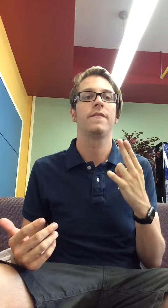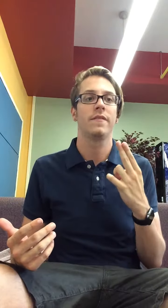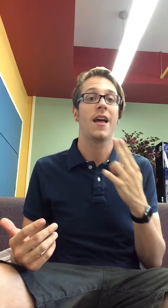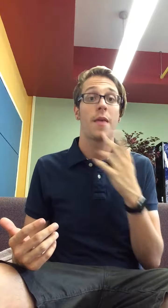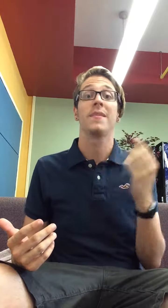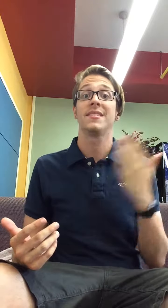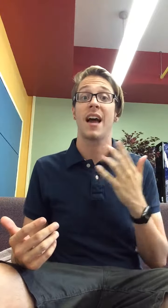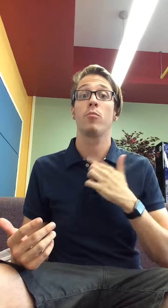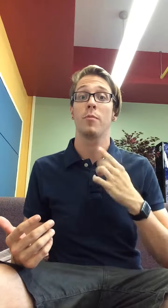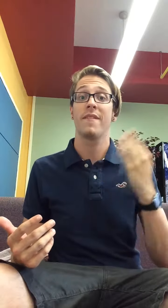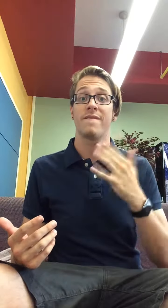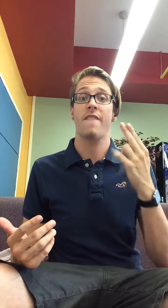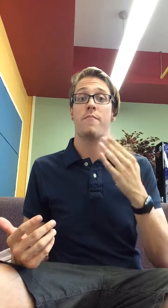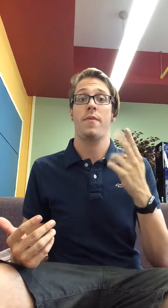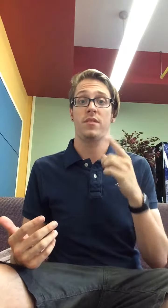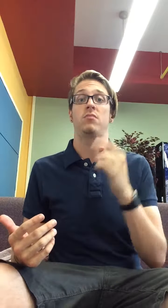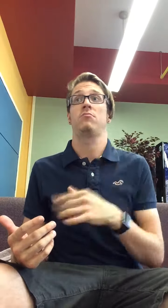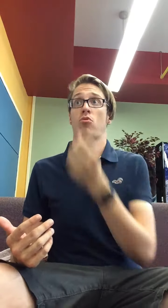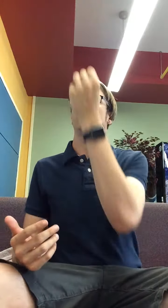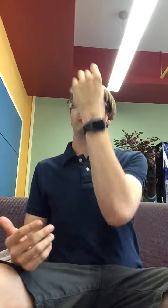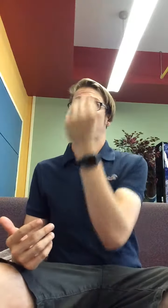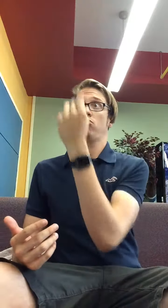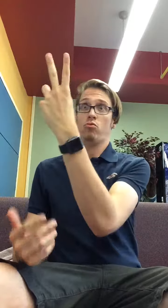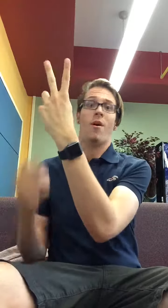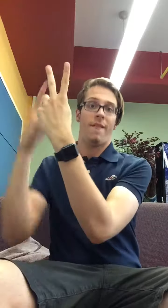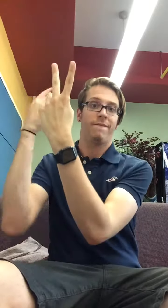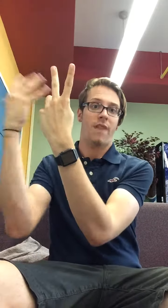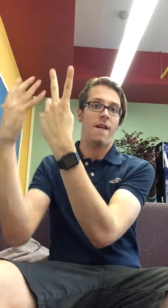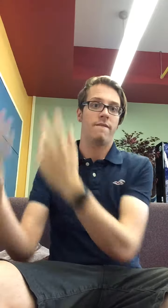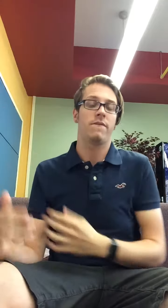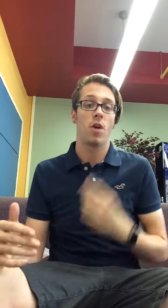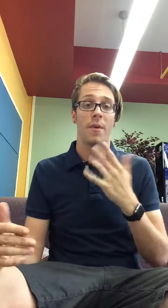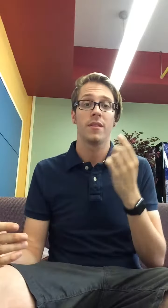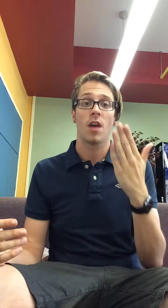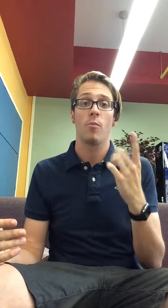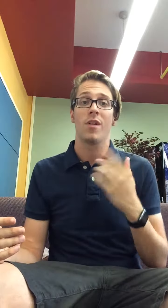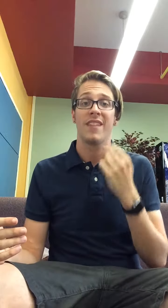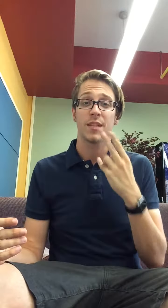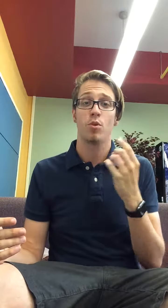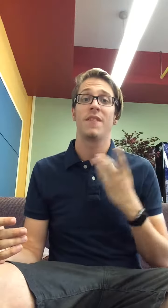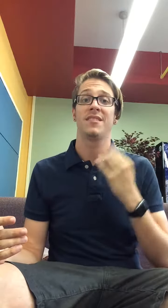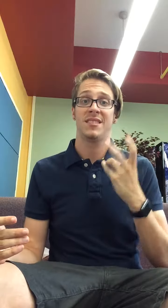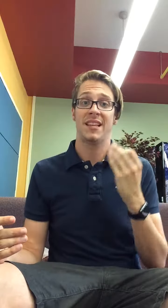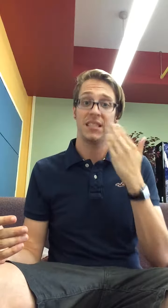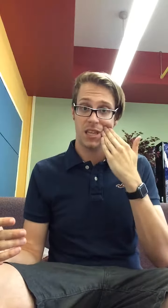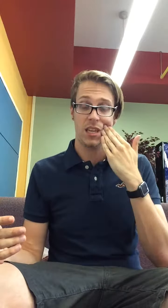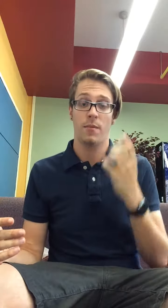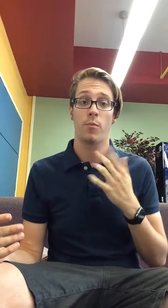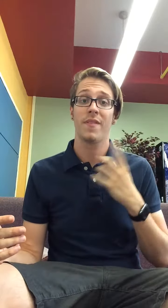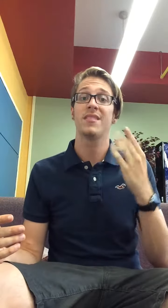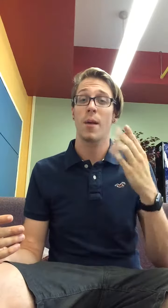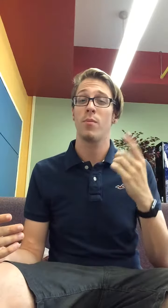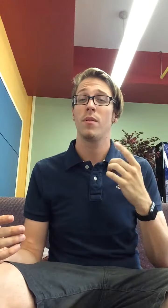5 months. So up here at the top, we would have an exponent of 60, because 12 times 5 will give me that 60